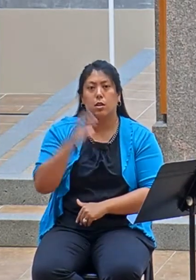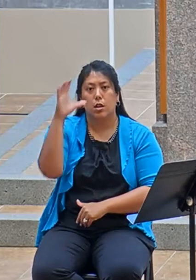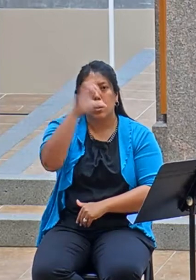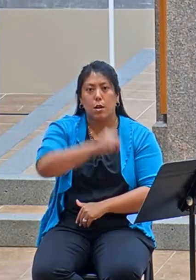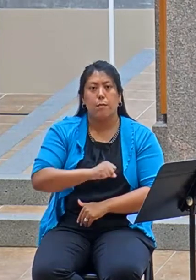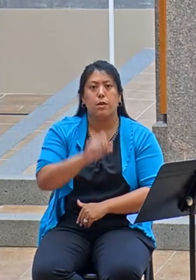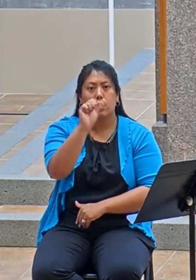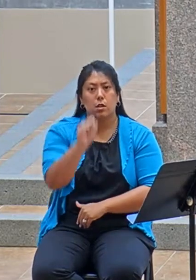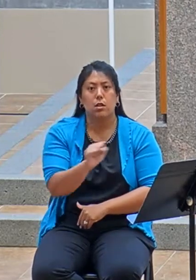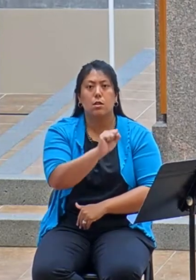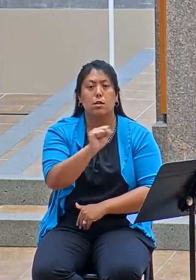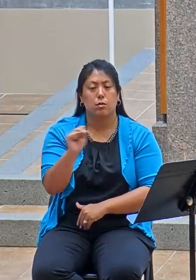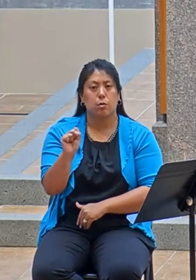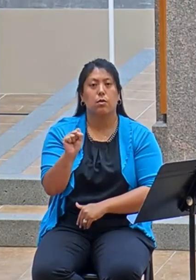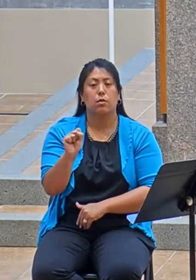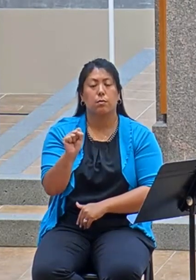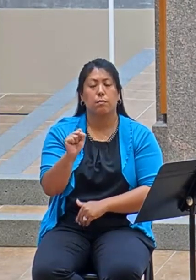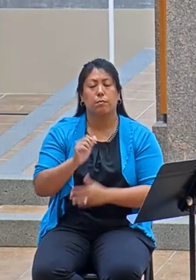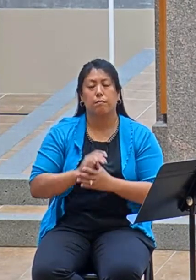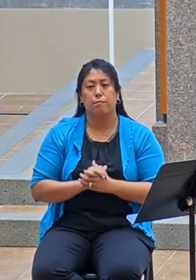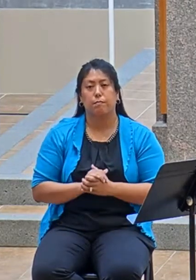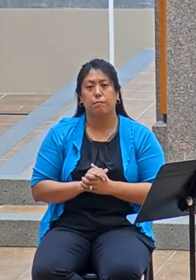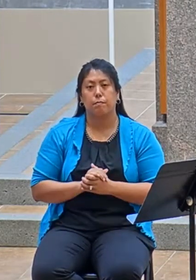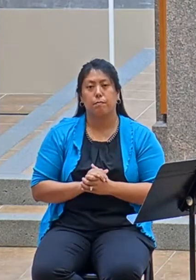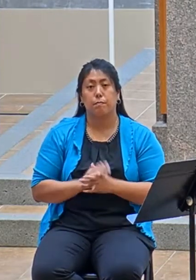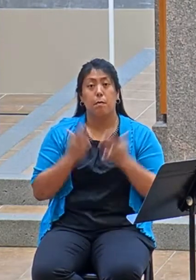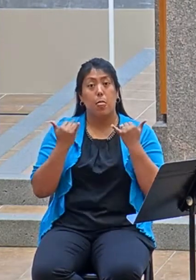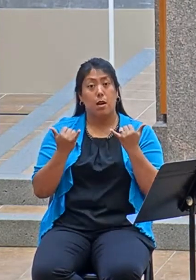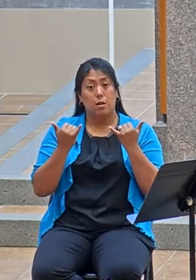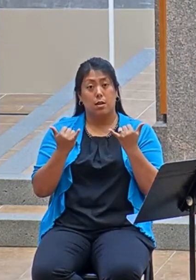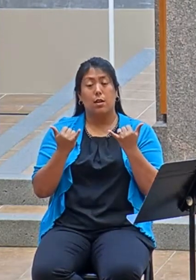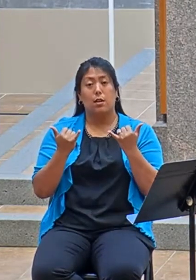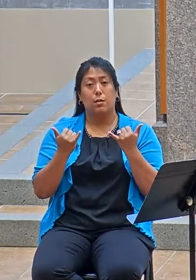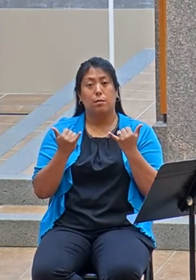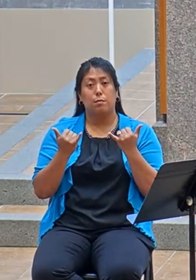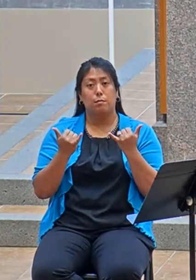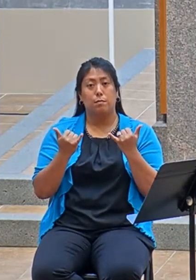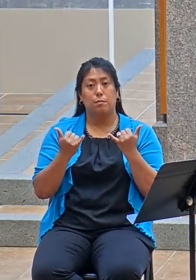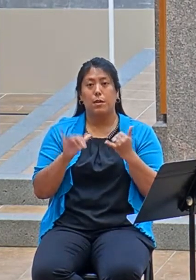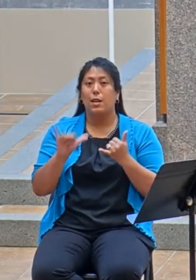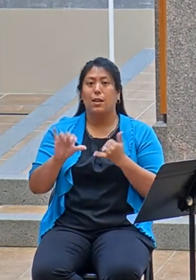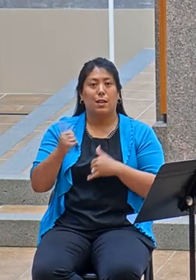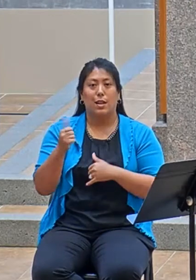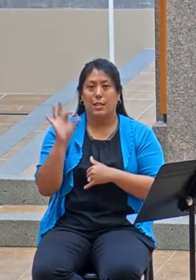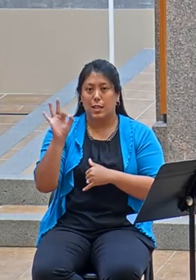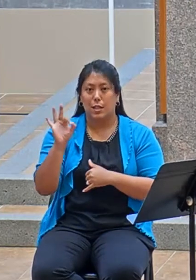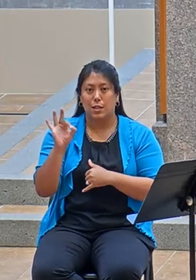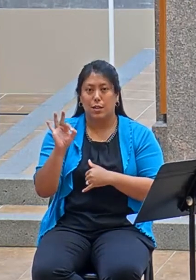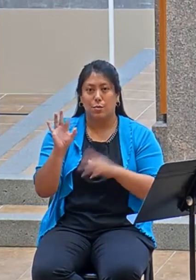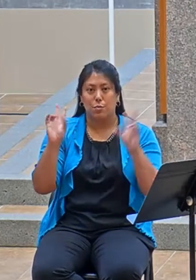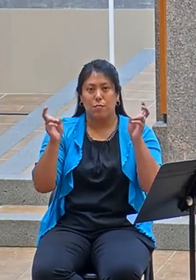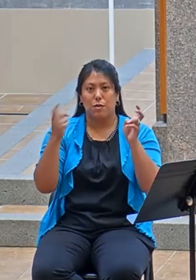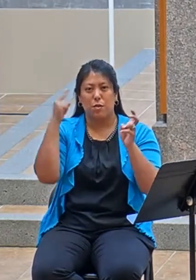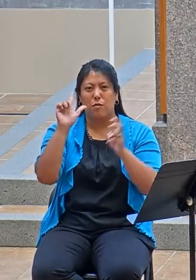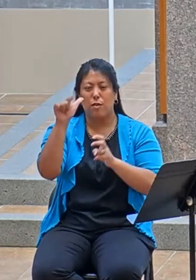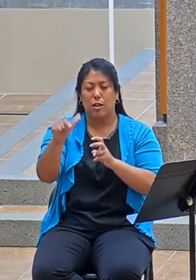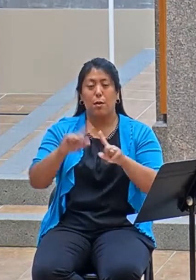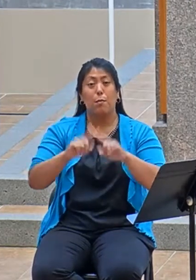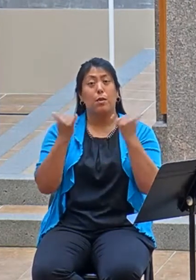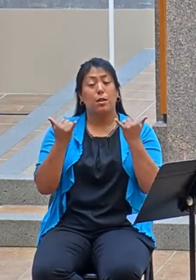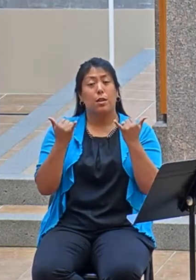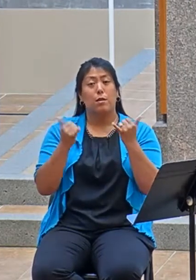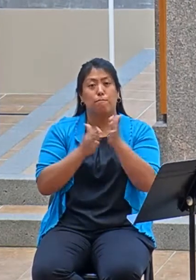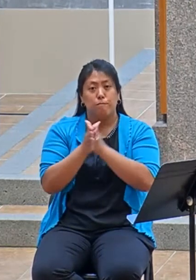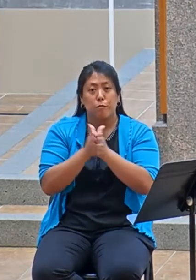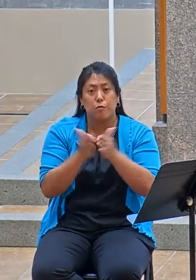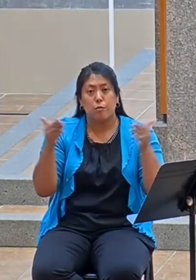get from that. Now, and that is a homily for another time, but now I strive